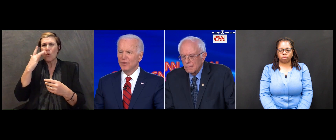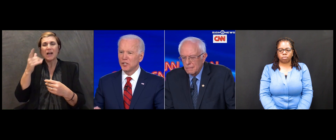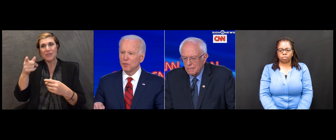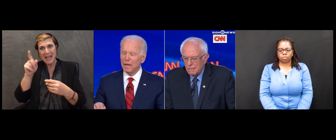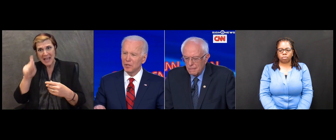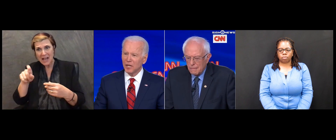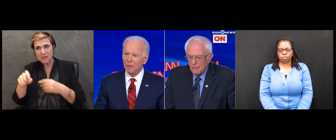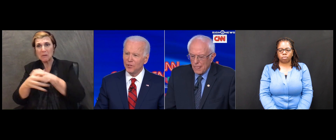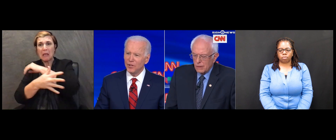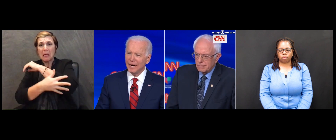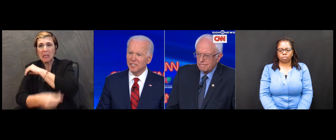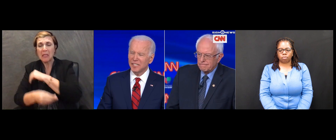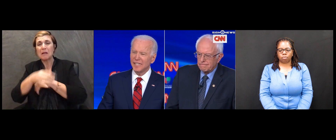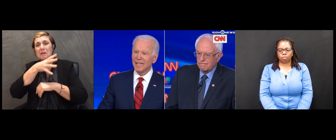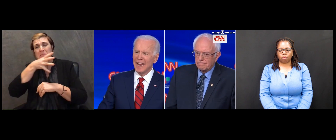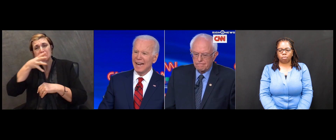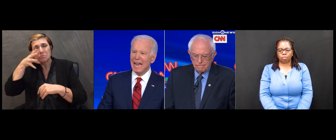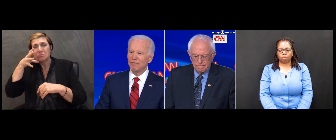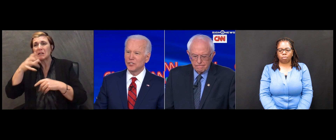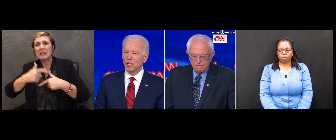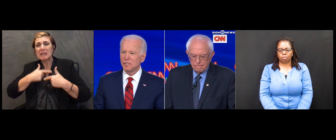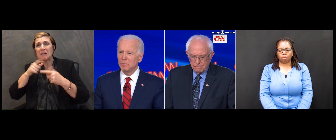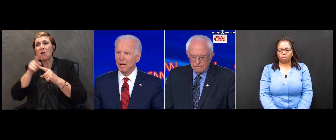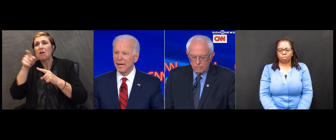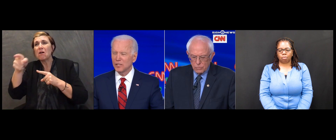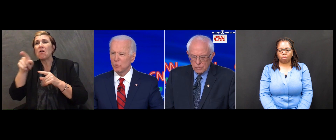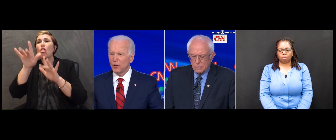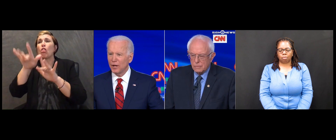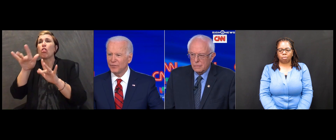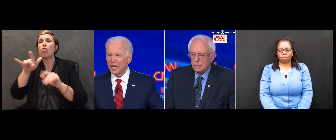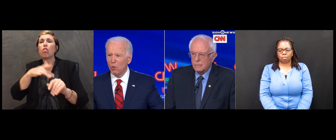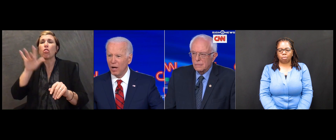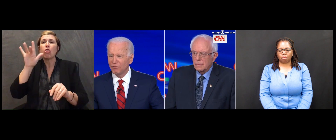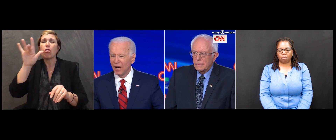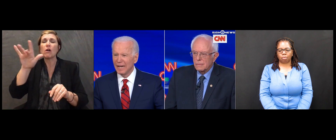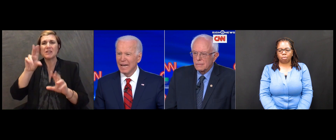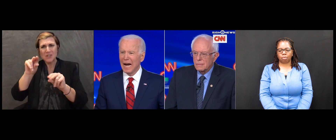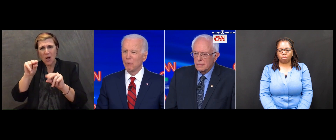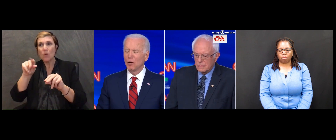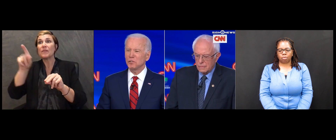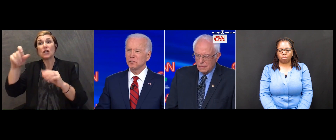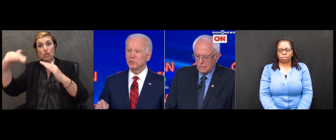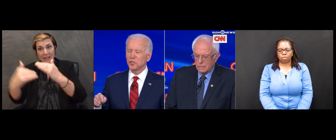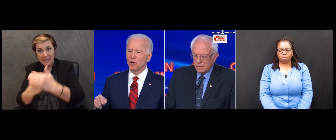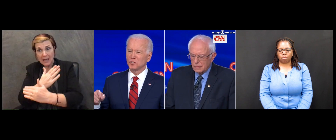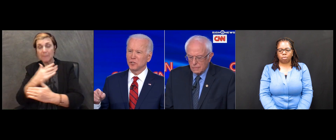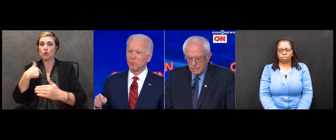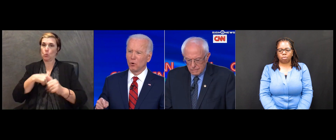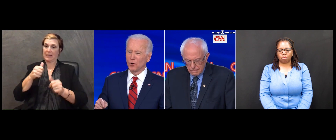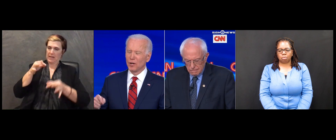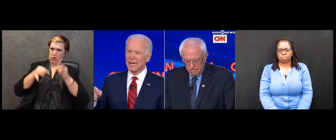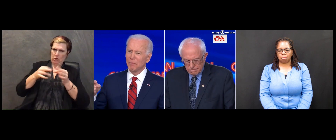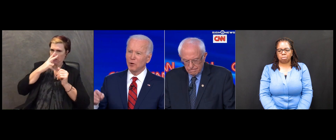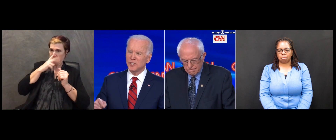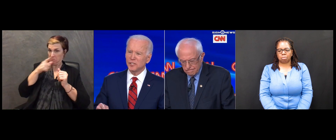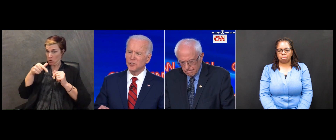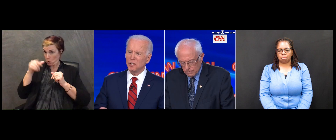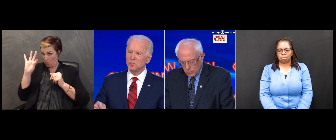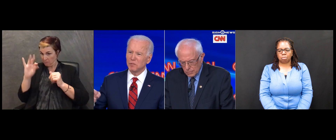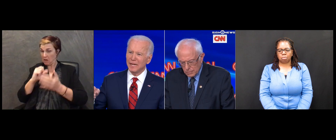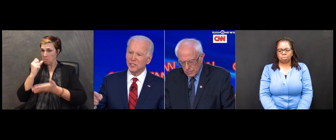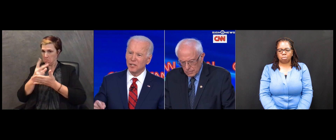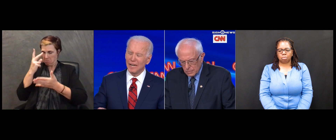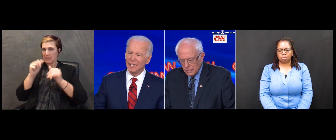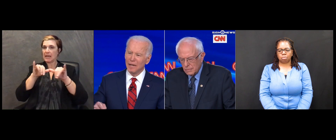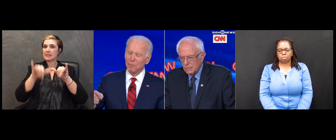situation. They should be able to come to the United States and have a judgment made as whether or not they qualify. I would also surge to the border immigration